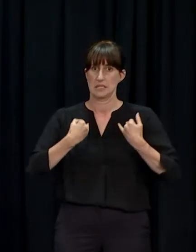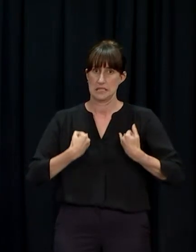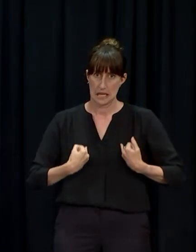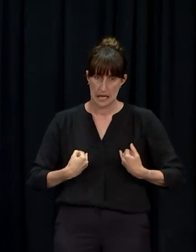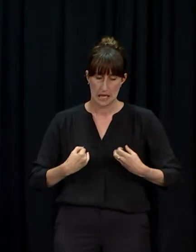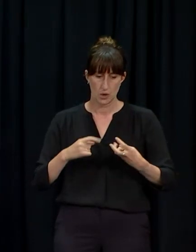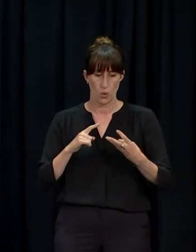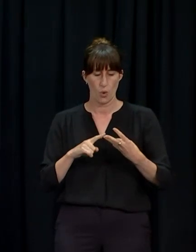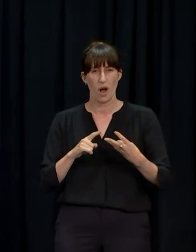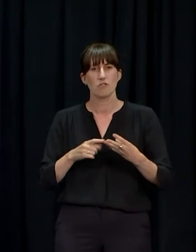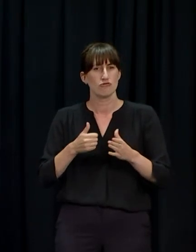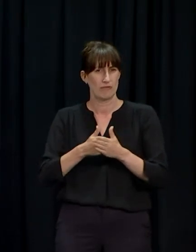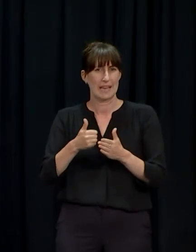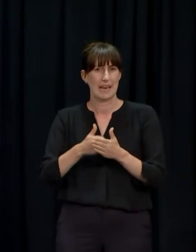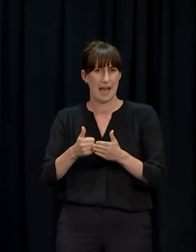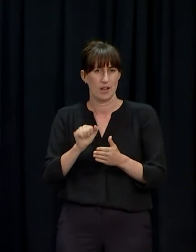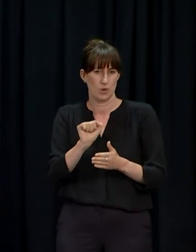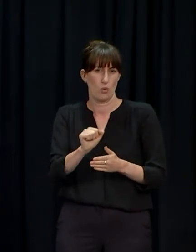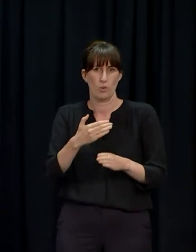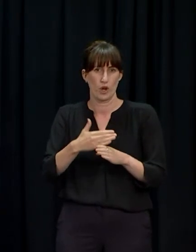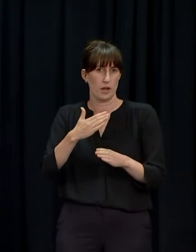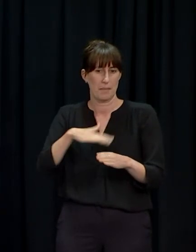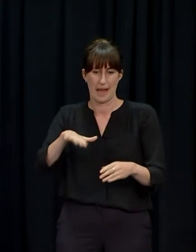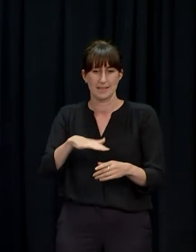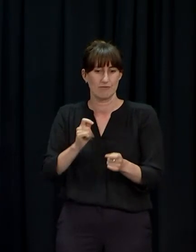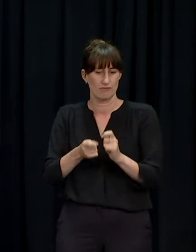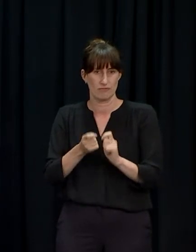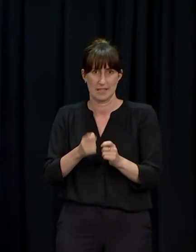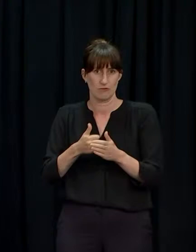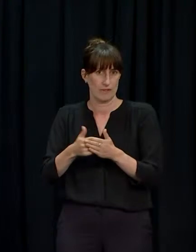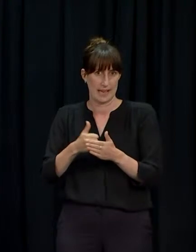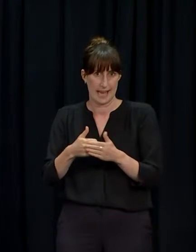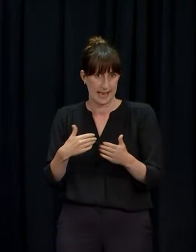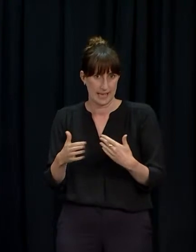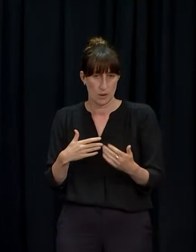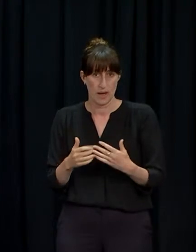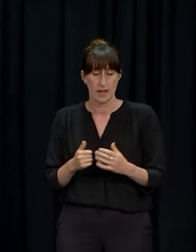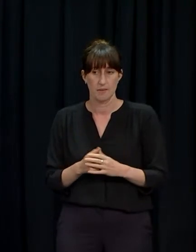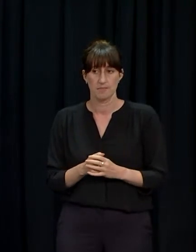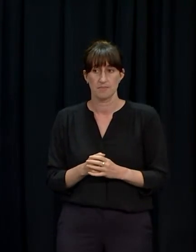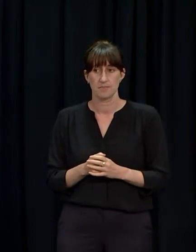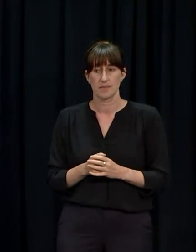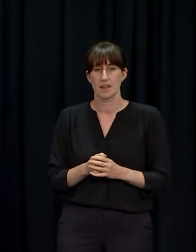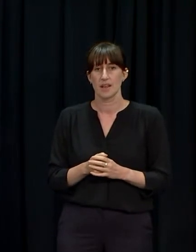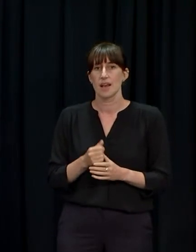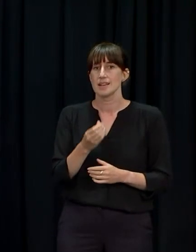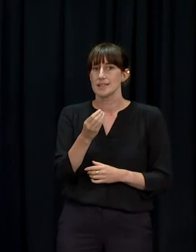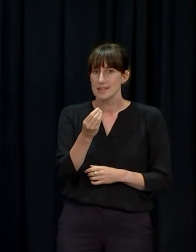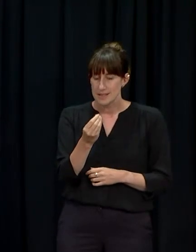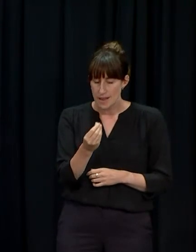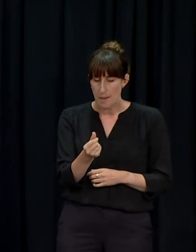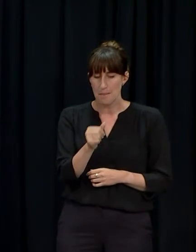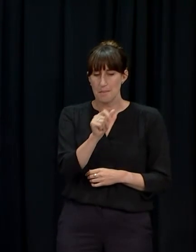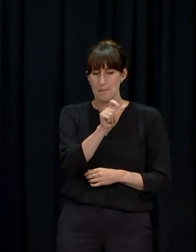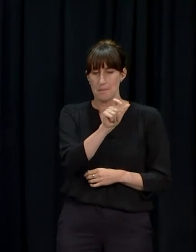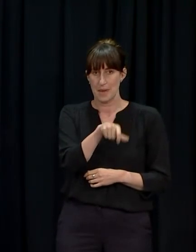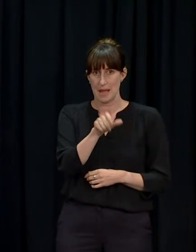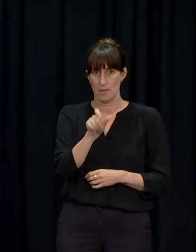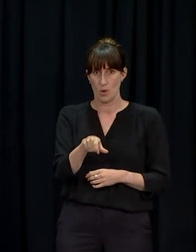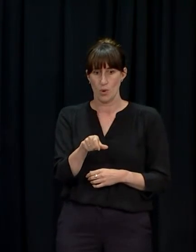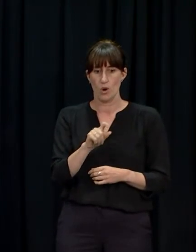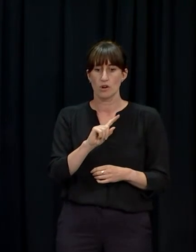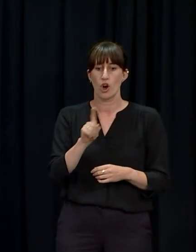otherwise, there are samples in the system that perhaps do create more demand than